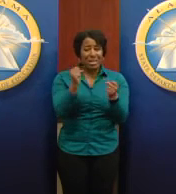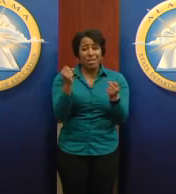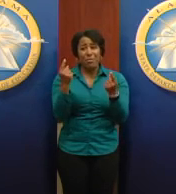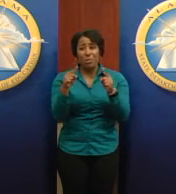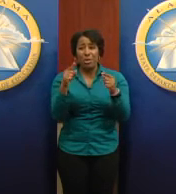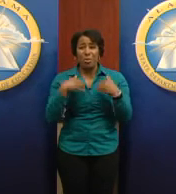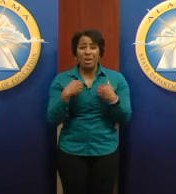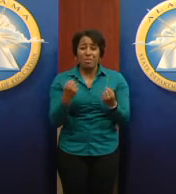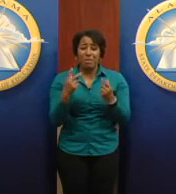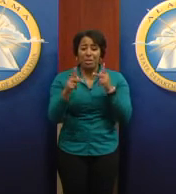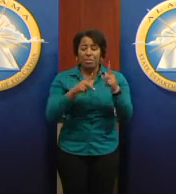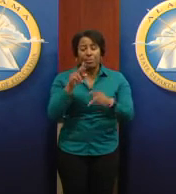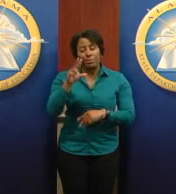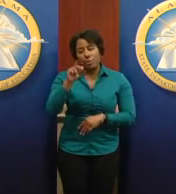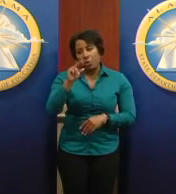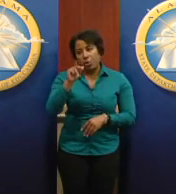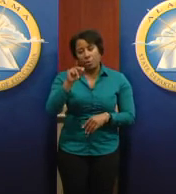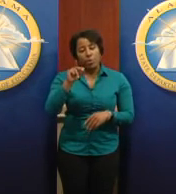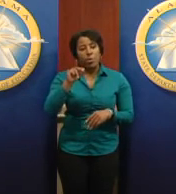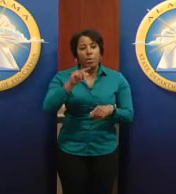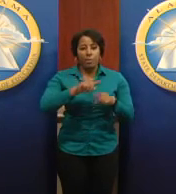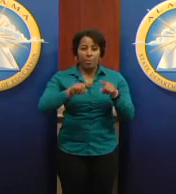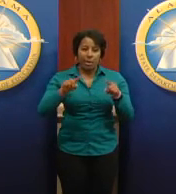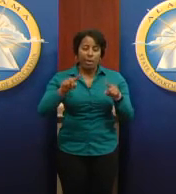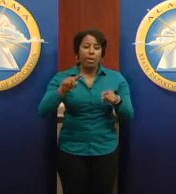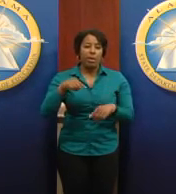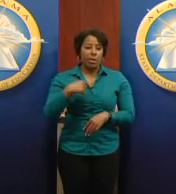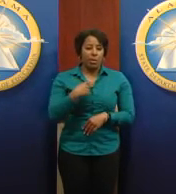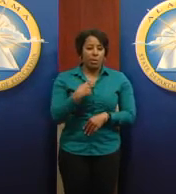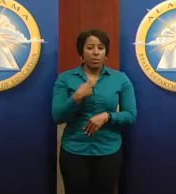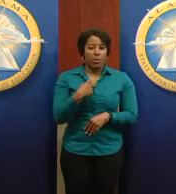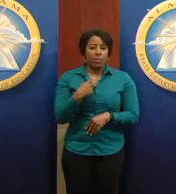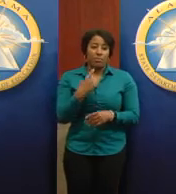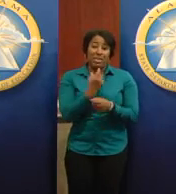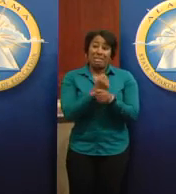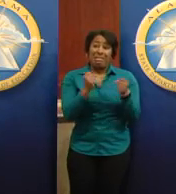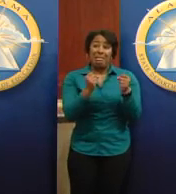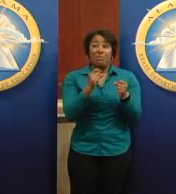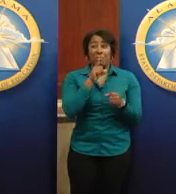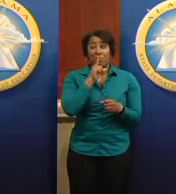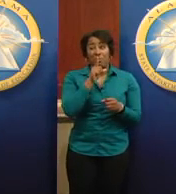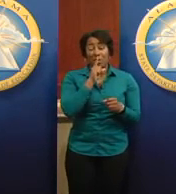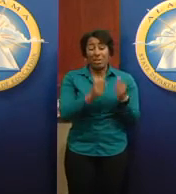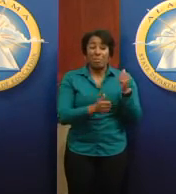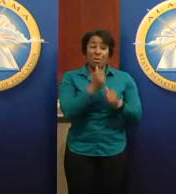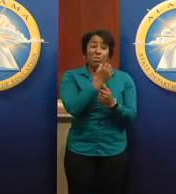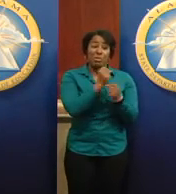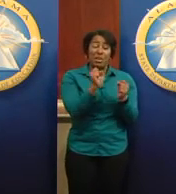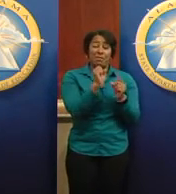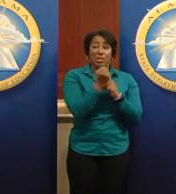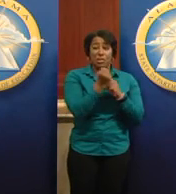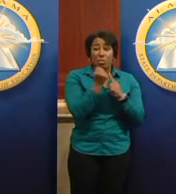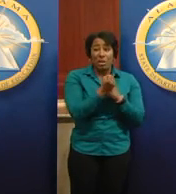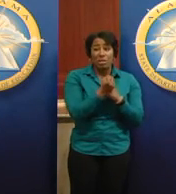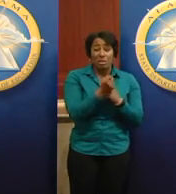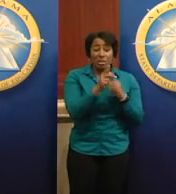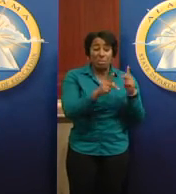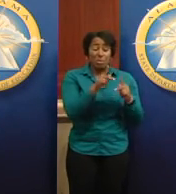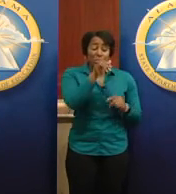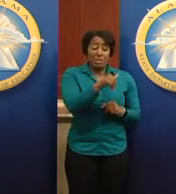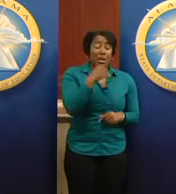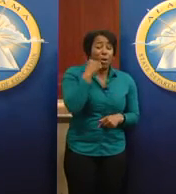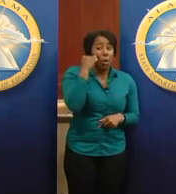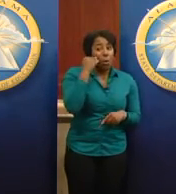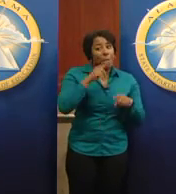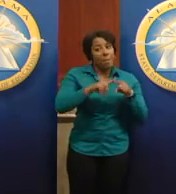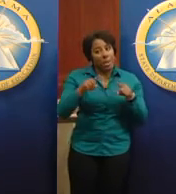The safest situation is for people to never leave their homes, but we're gonna go to school, we gotta get children to school, and we gotta do it in